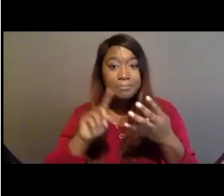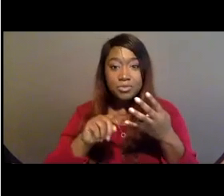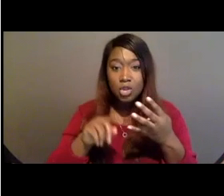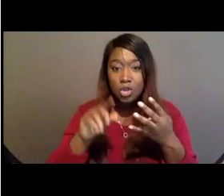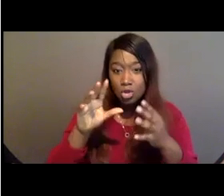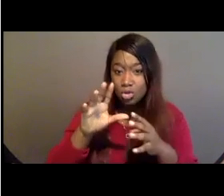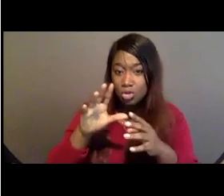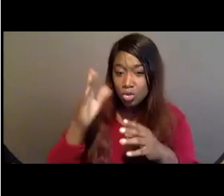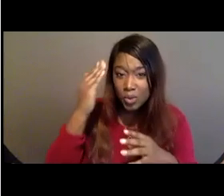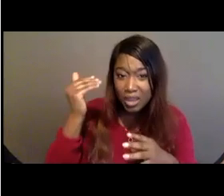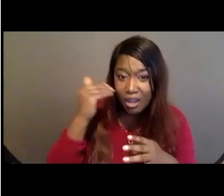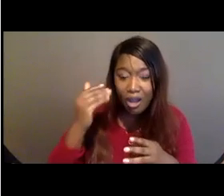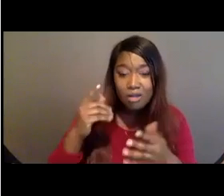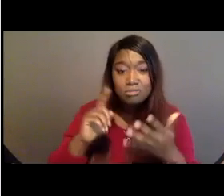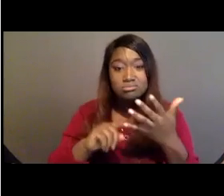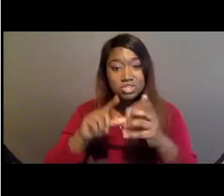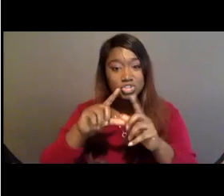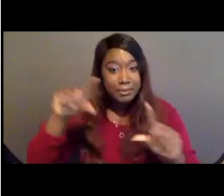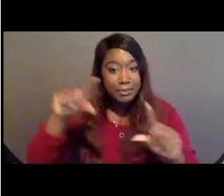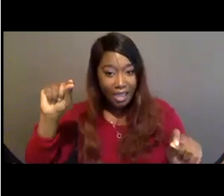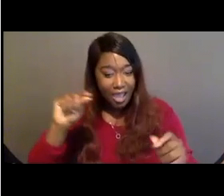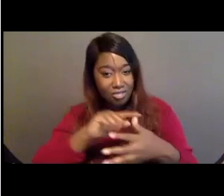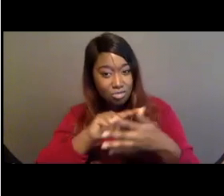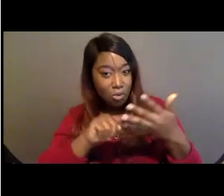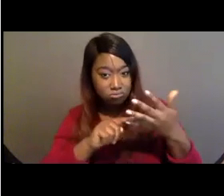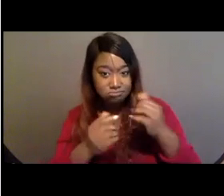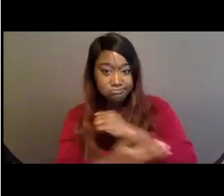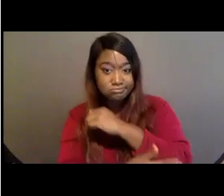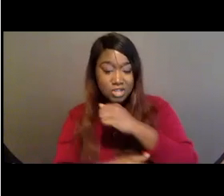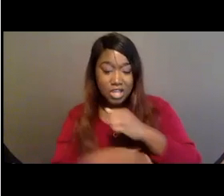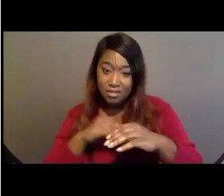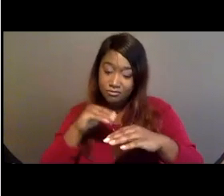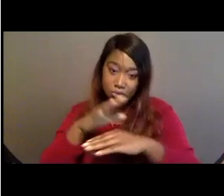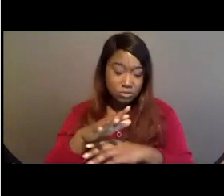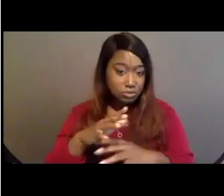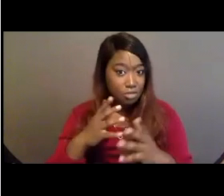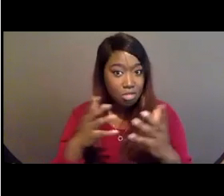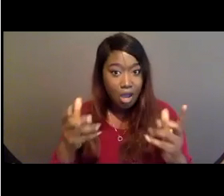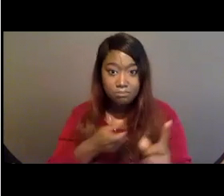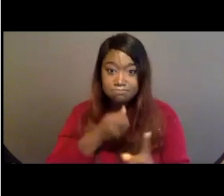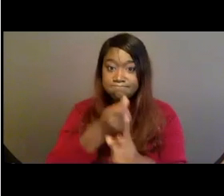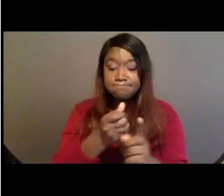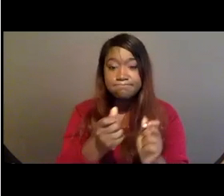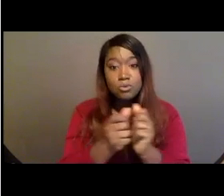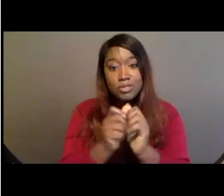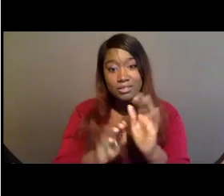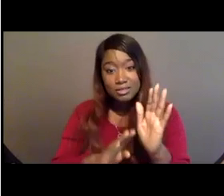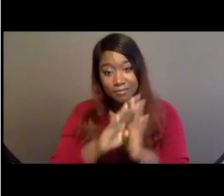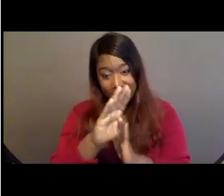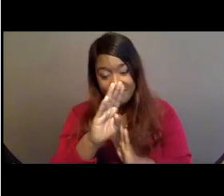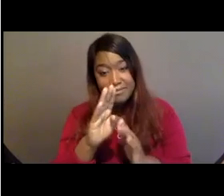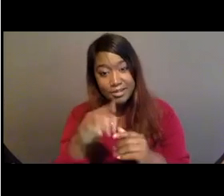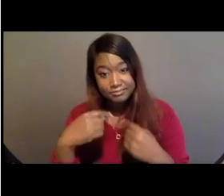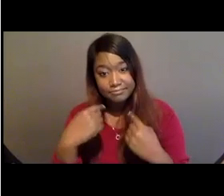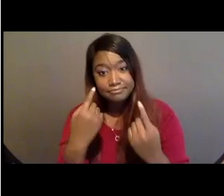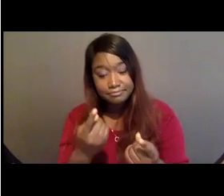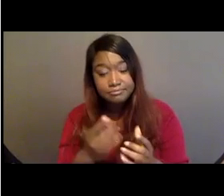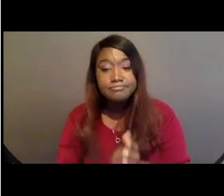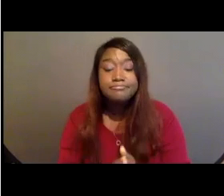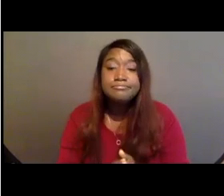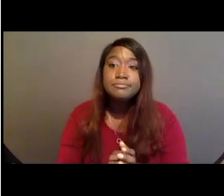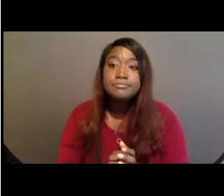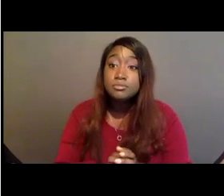of which were influenced largely by all of this development. Okay, so